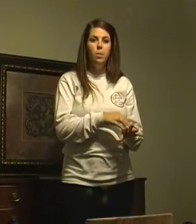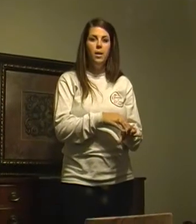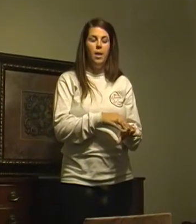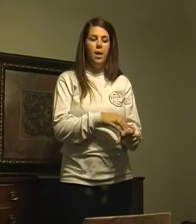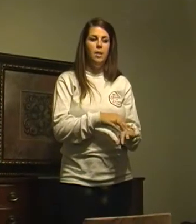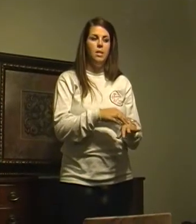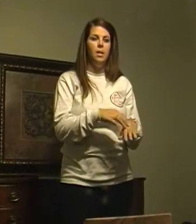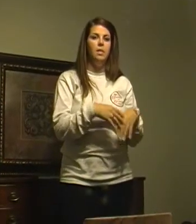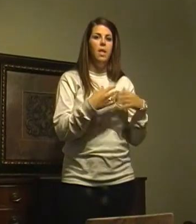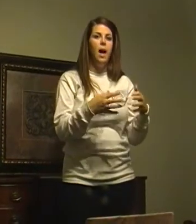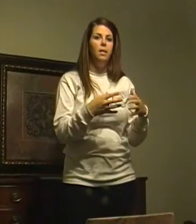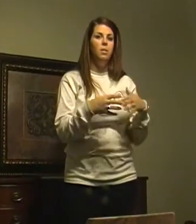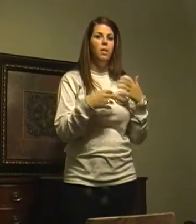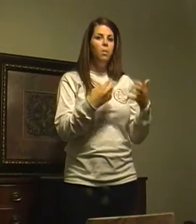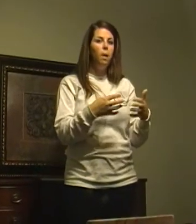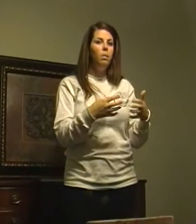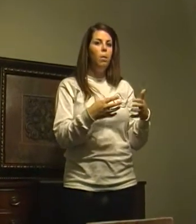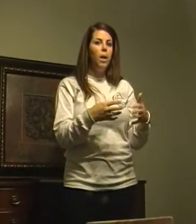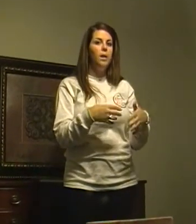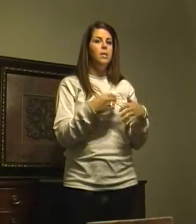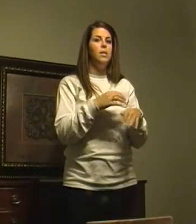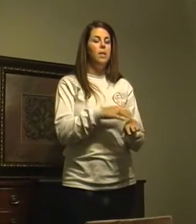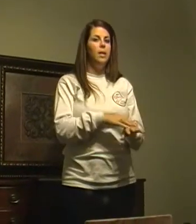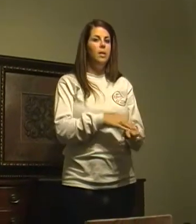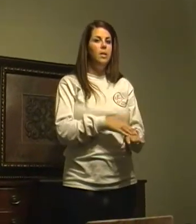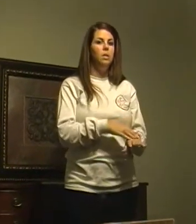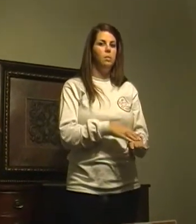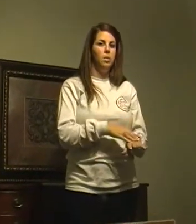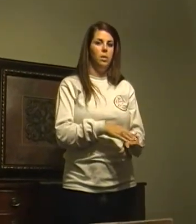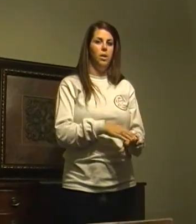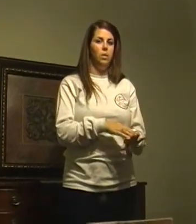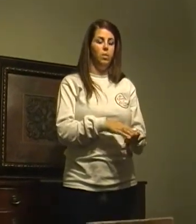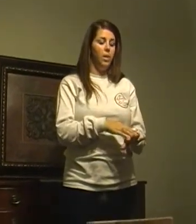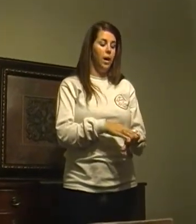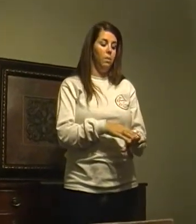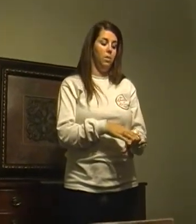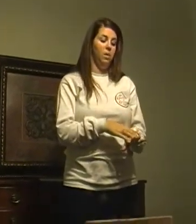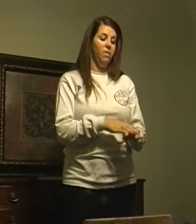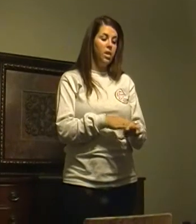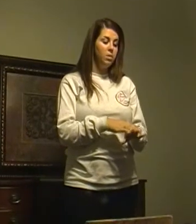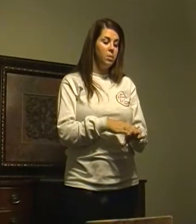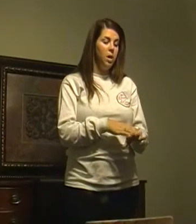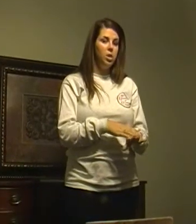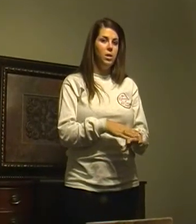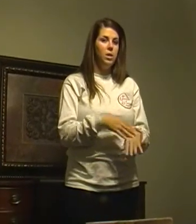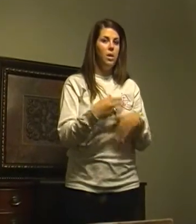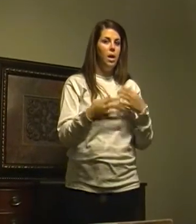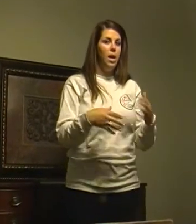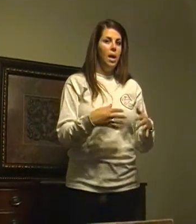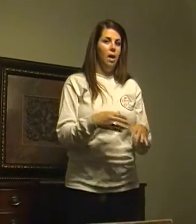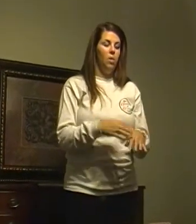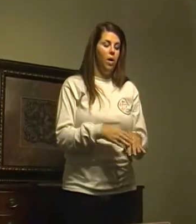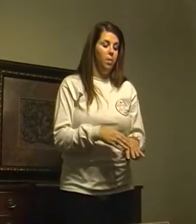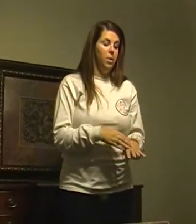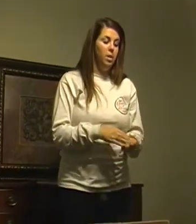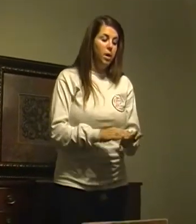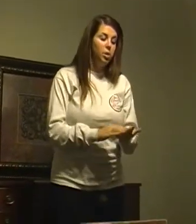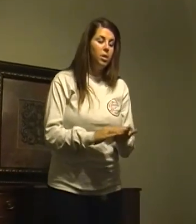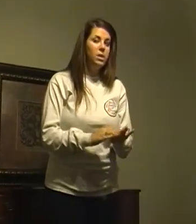doing this that think about the words and listen to the music, because it'll really help you with your facial expressions, and it'll help you. But especially this